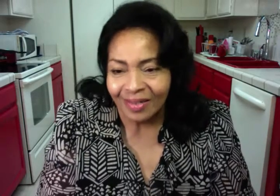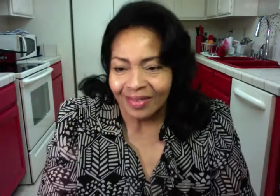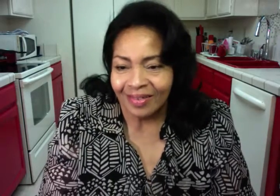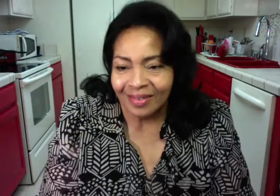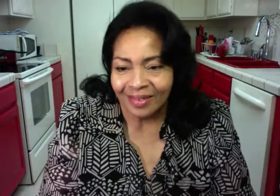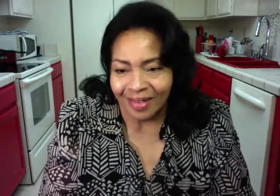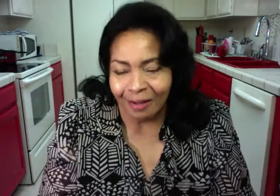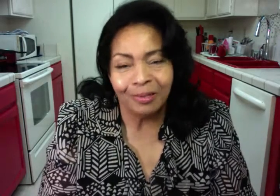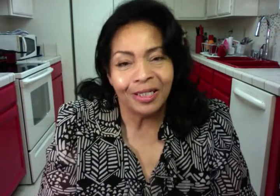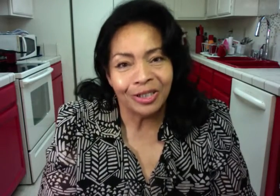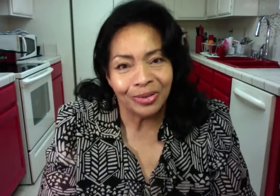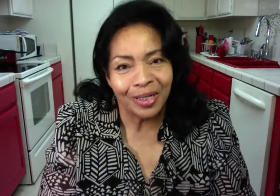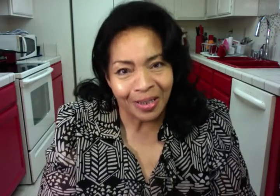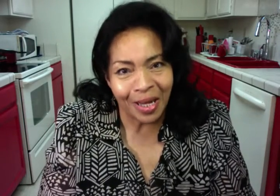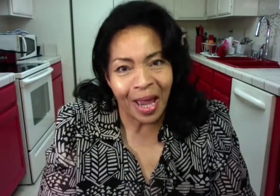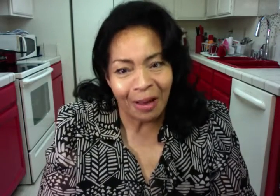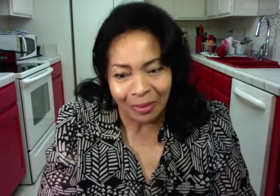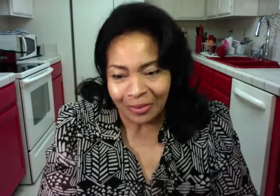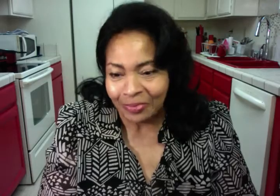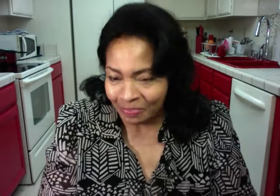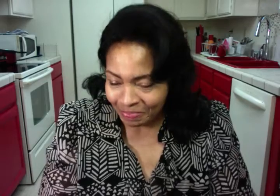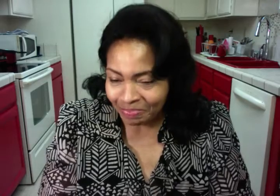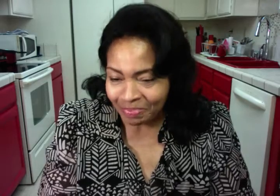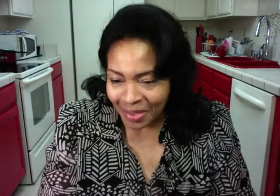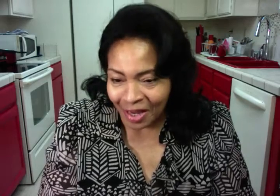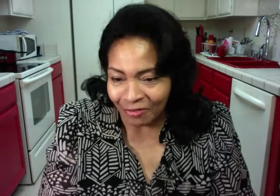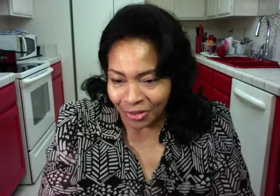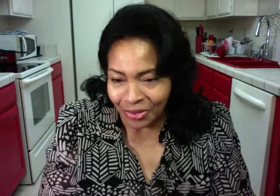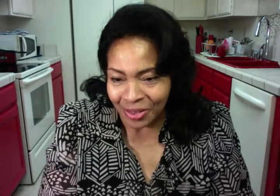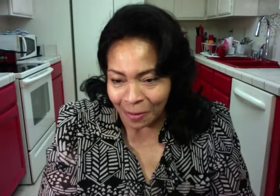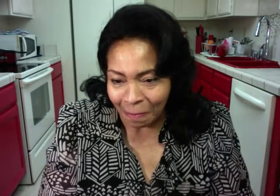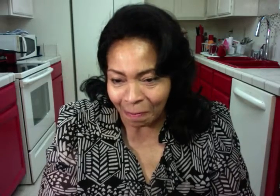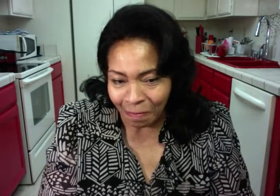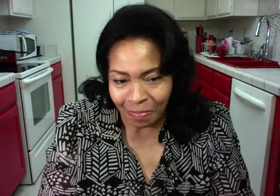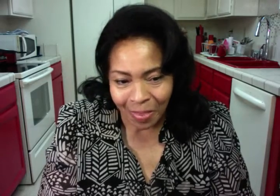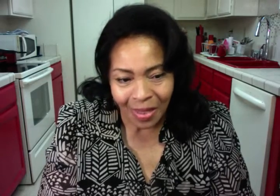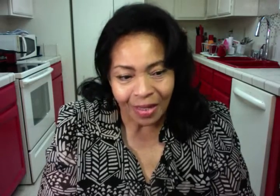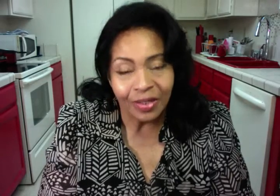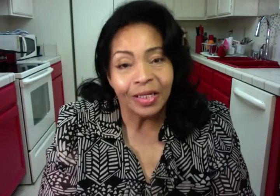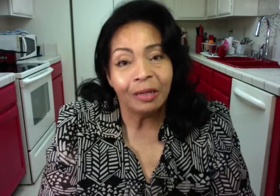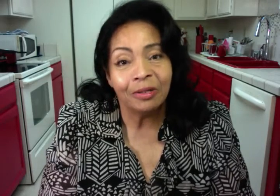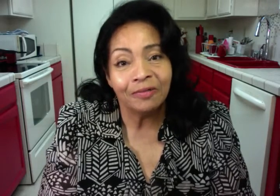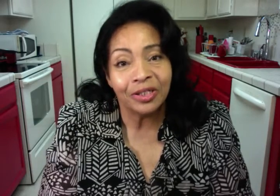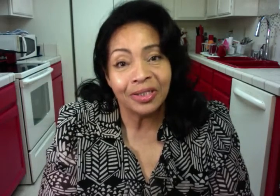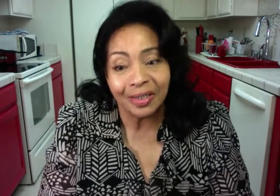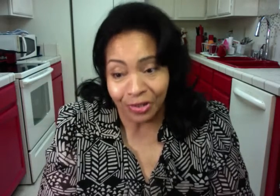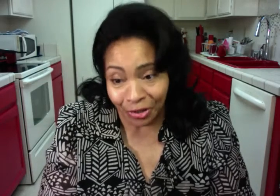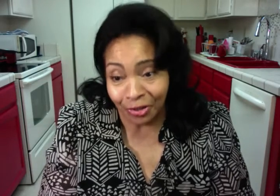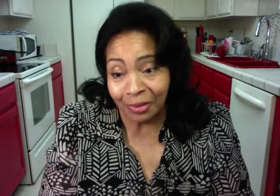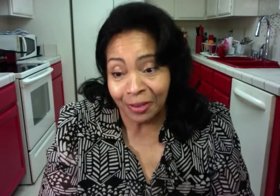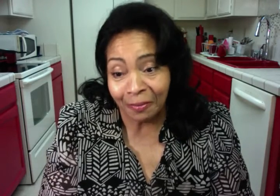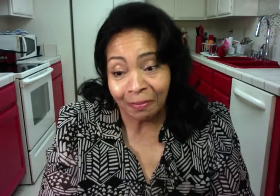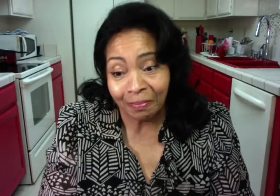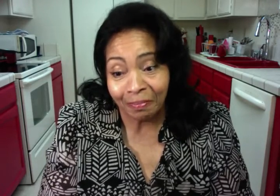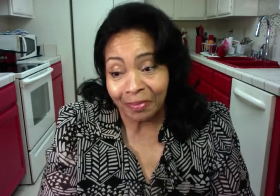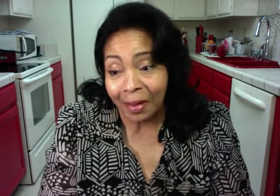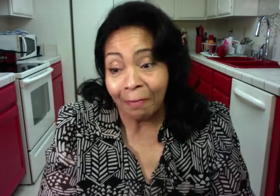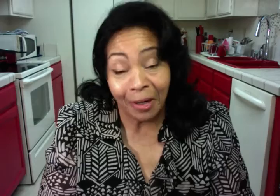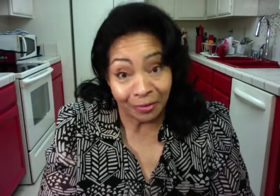God bless you Get in the habit Of using The name of Jesus You hear me Mother has